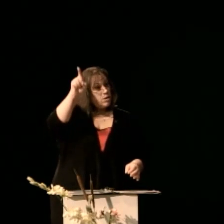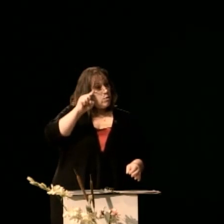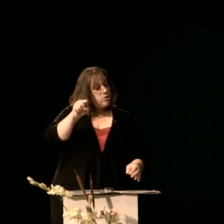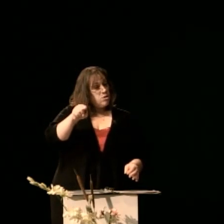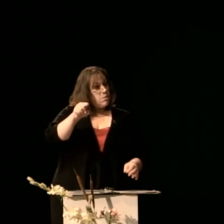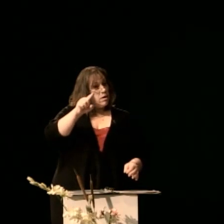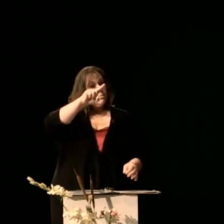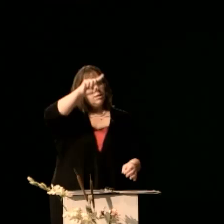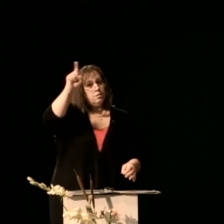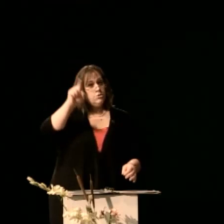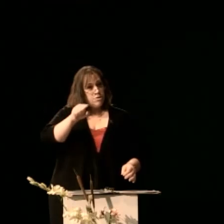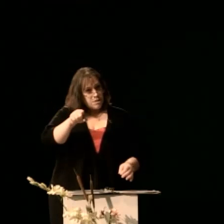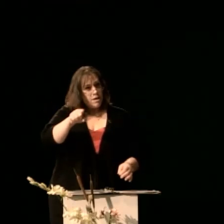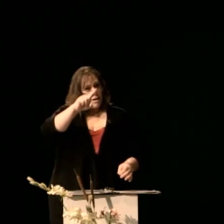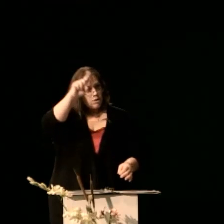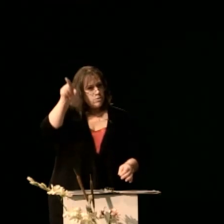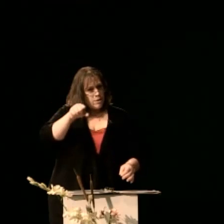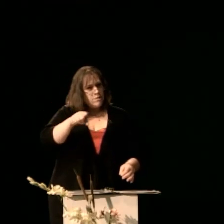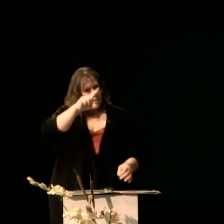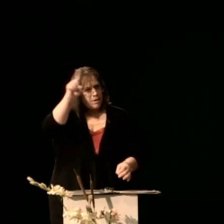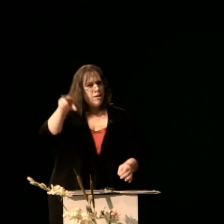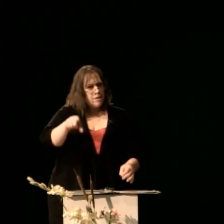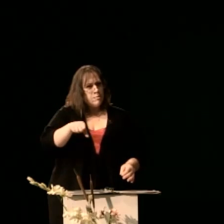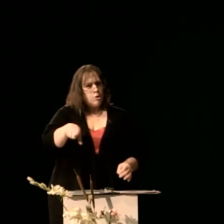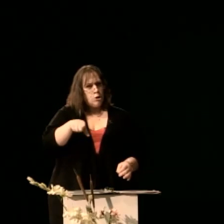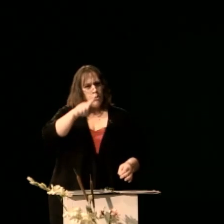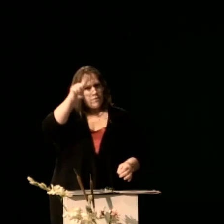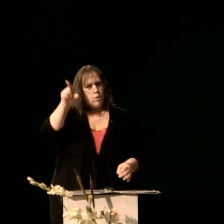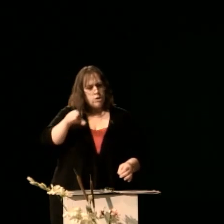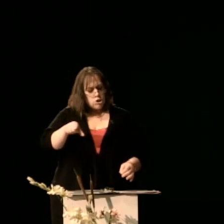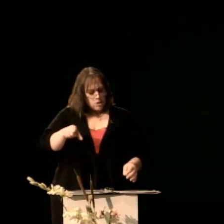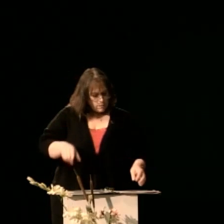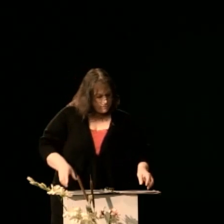question mark, meaning you're starting you're letting them know you have a question.